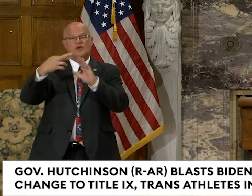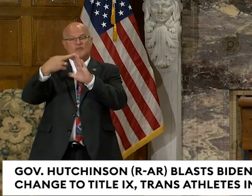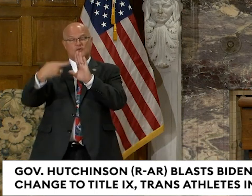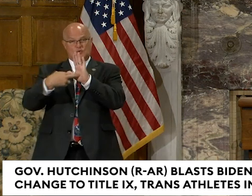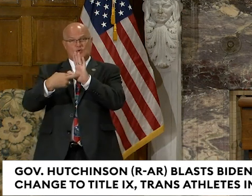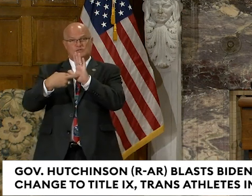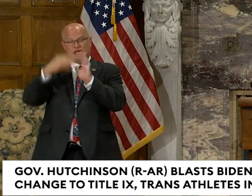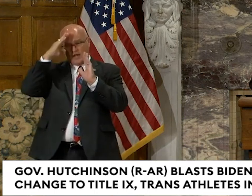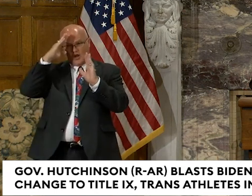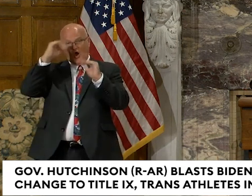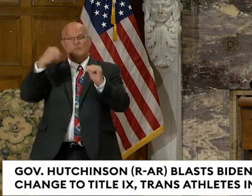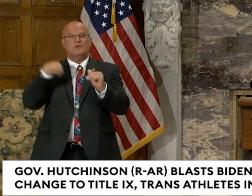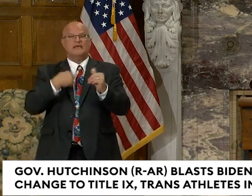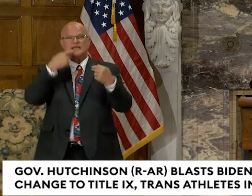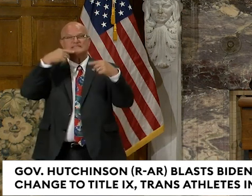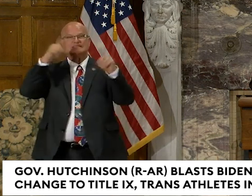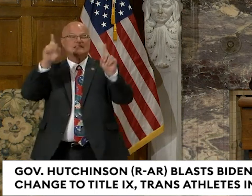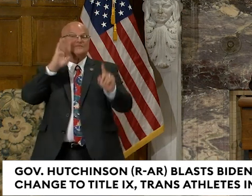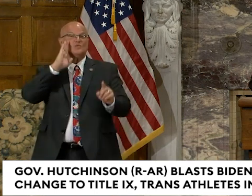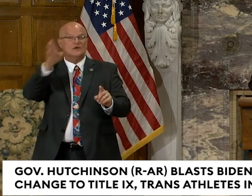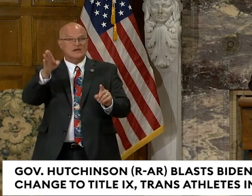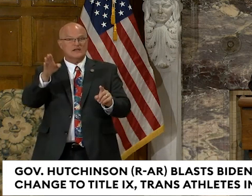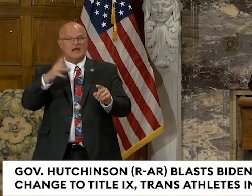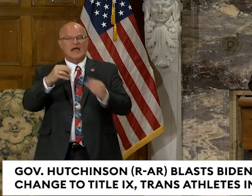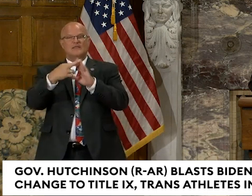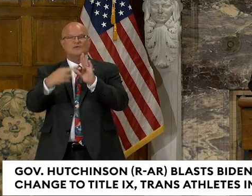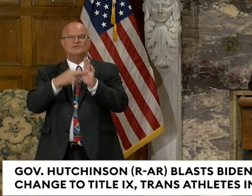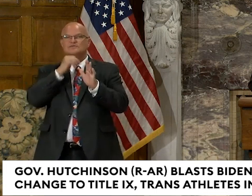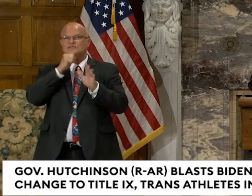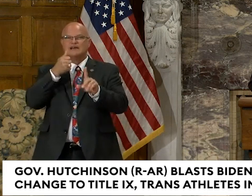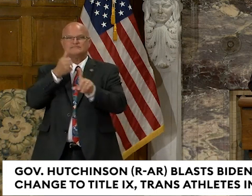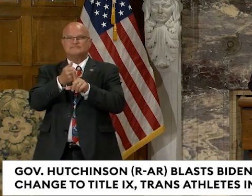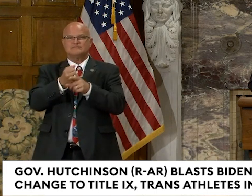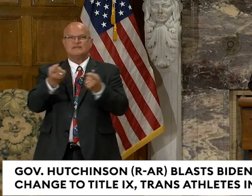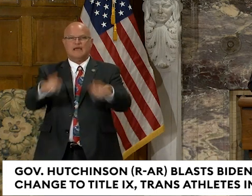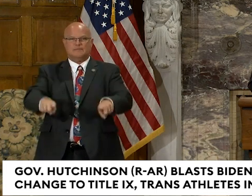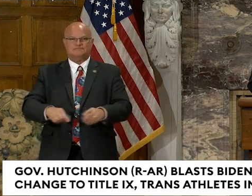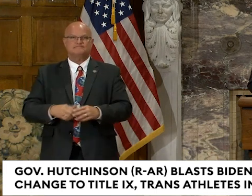rules. We're hoping that we can be successful and that those rules will not come into effect.